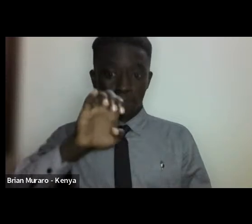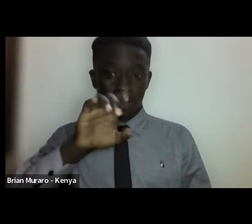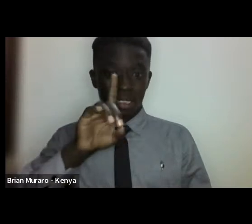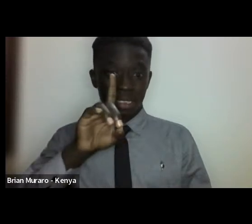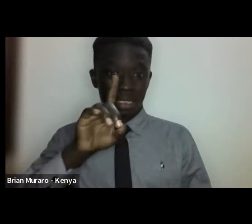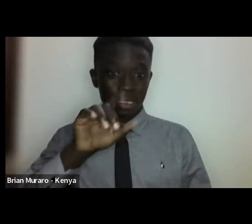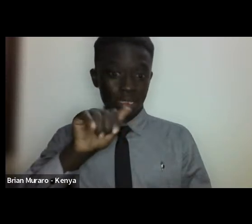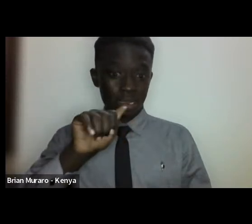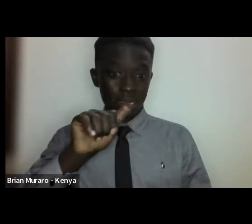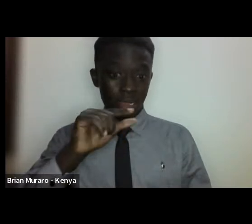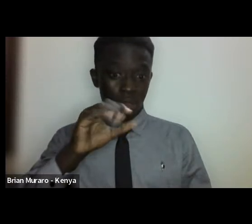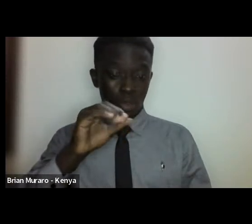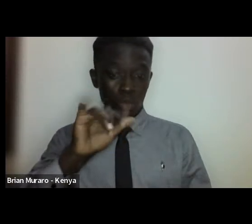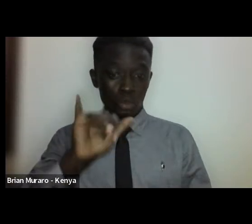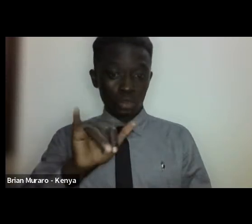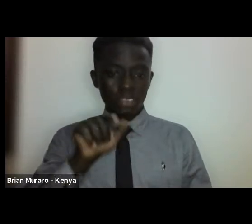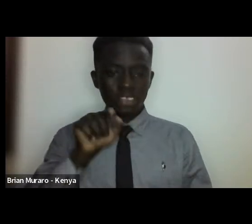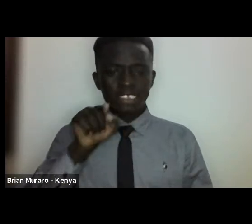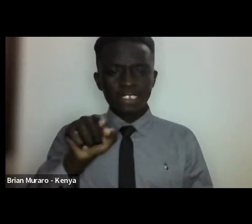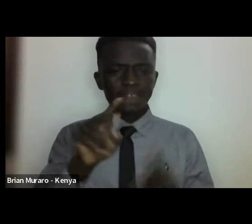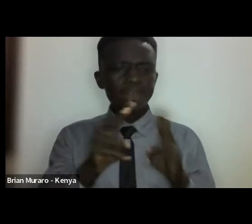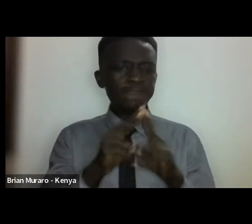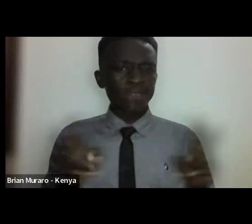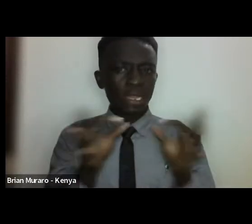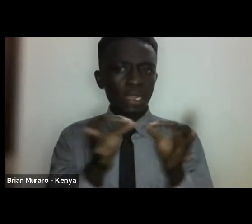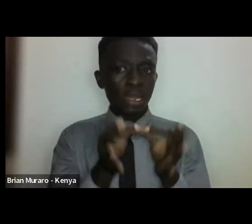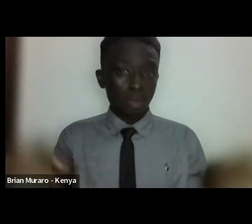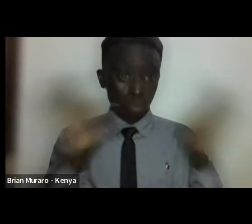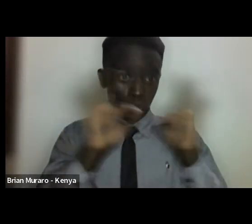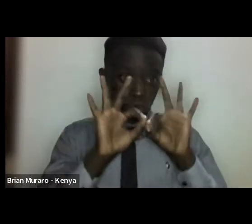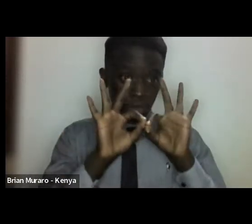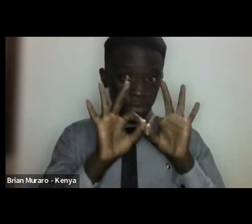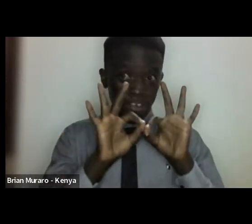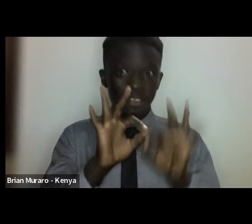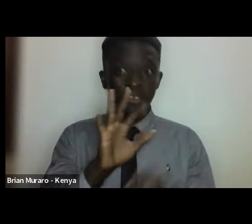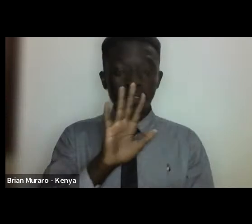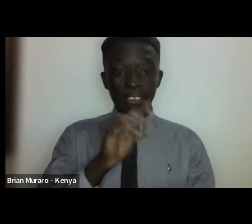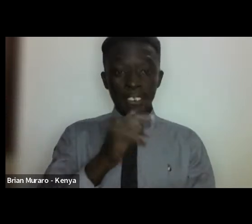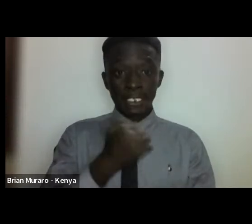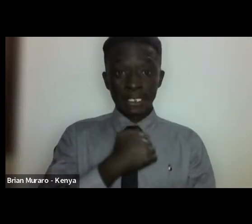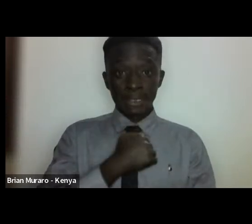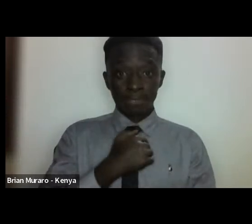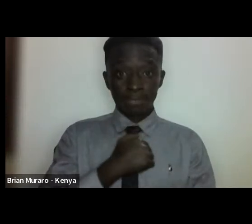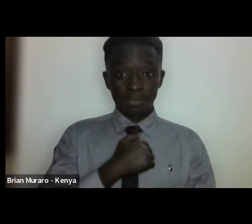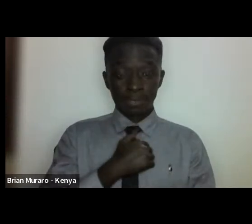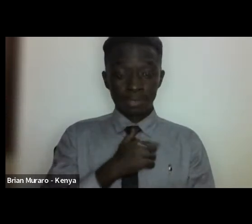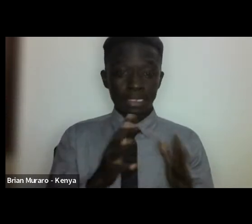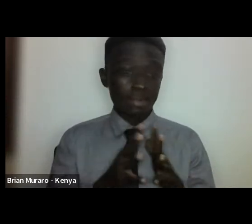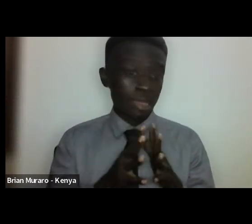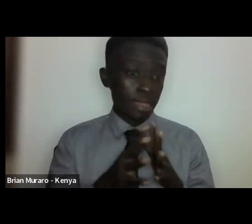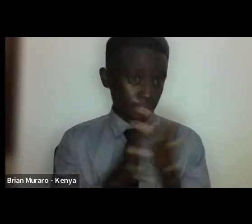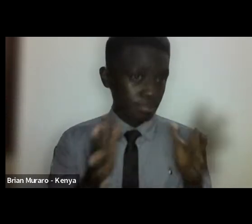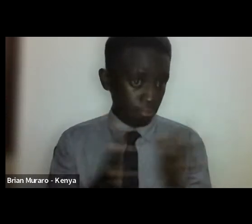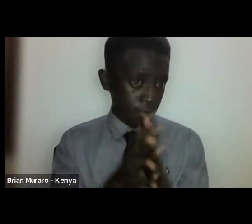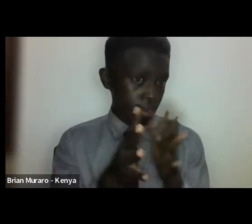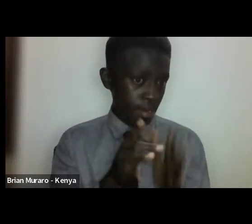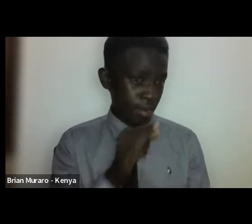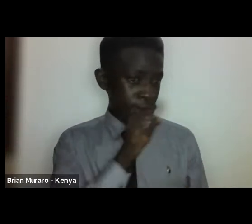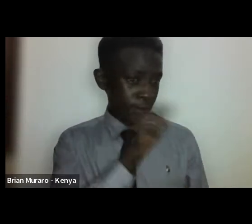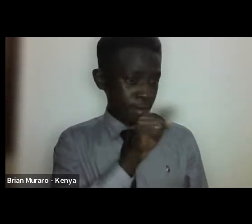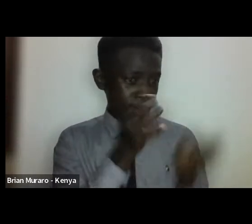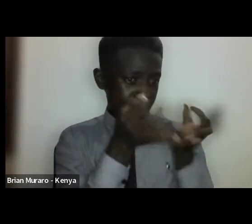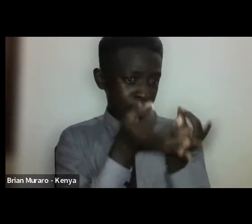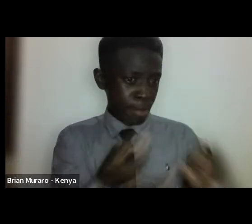inclusive education. And let me try to explain why this is very important for